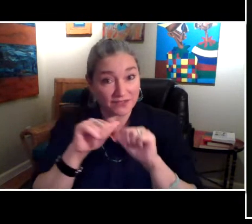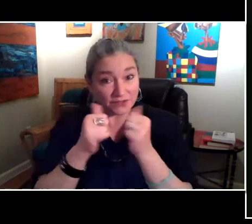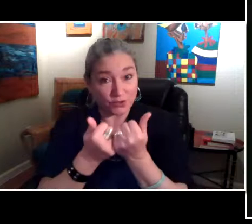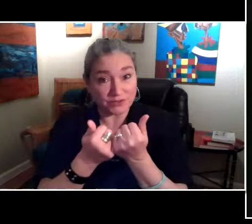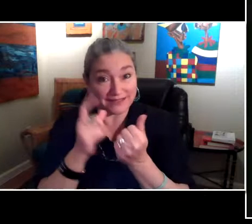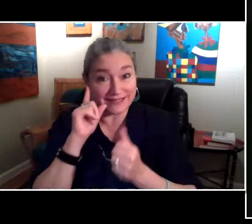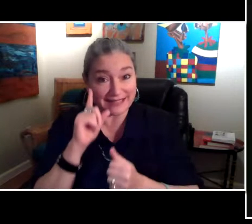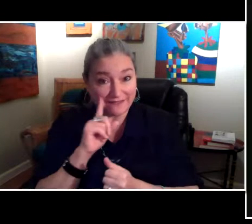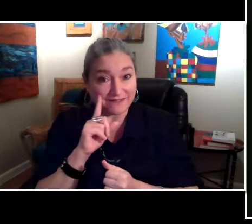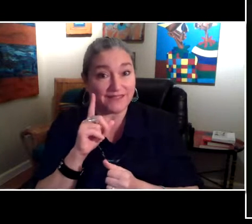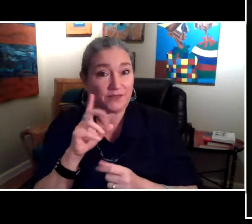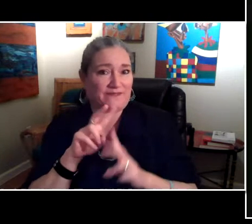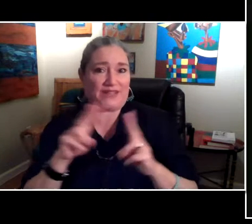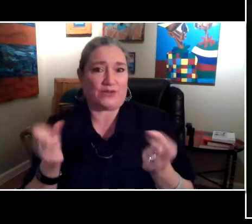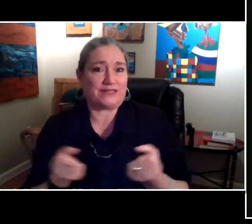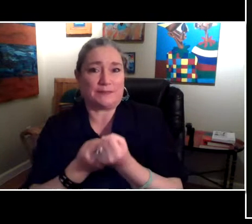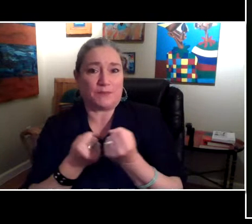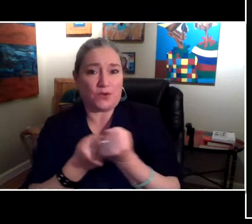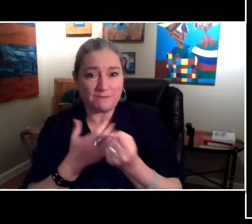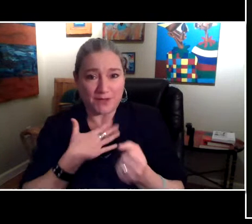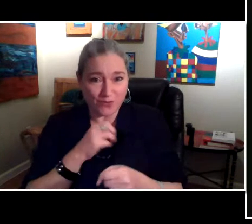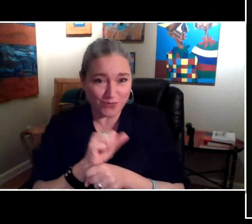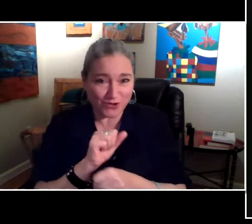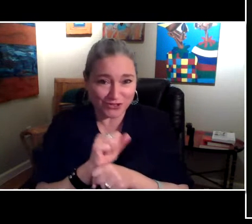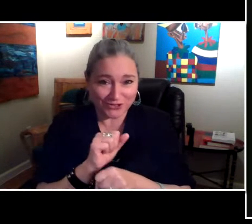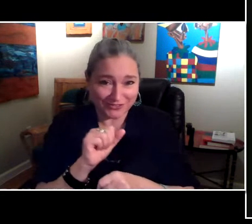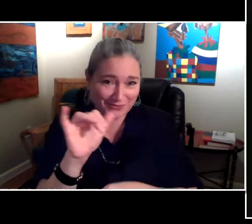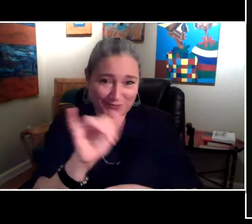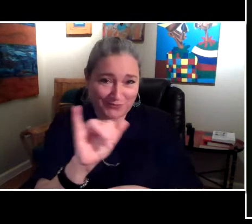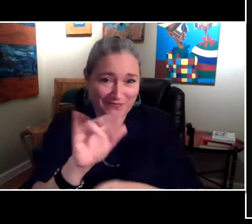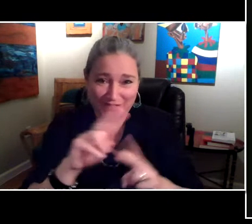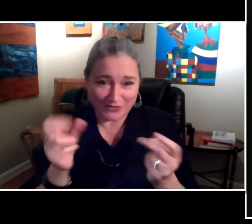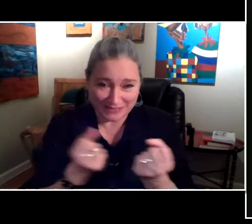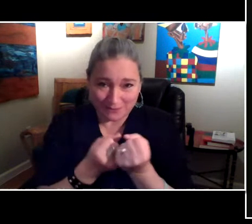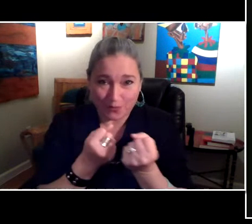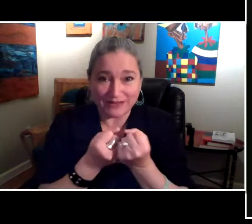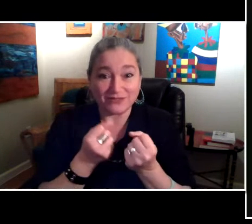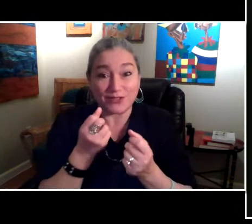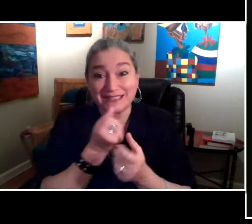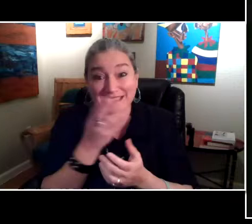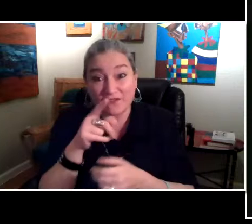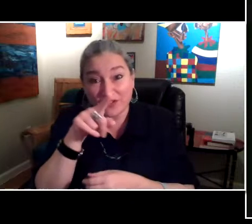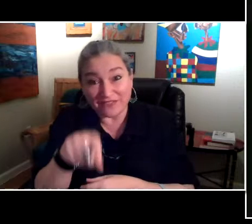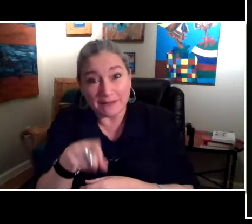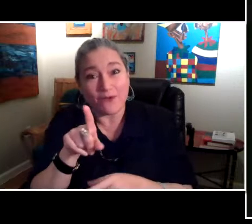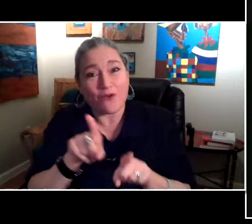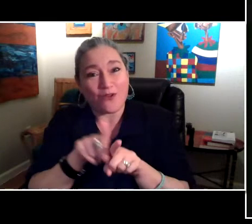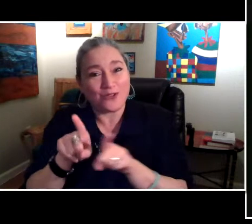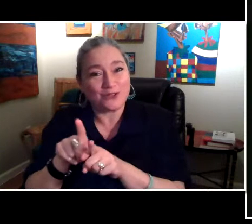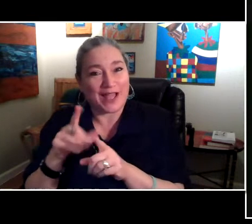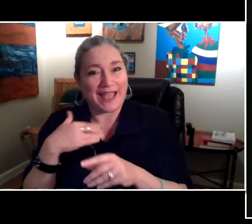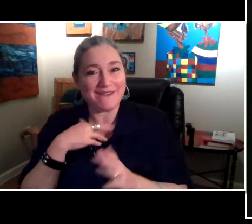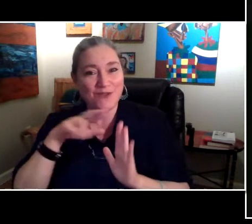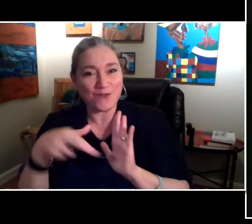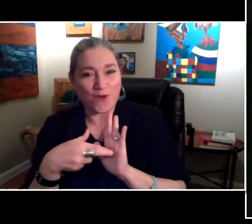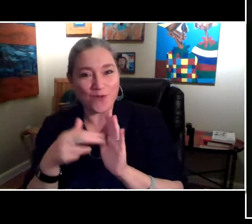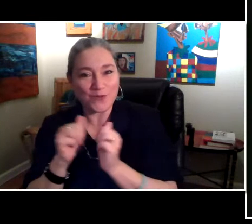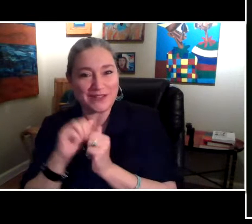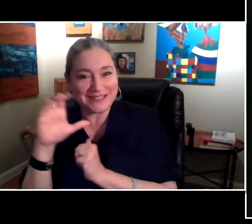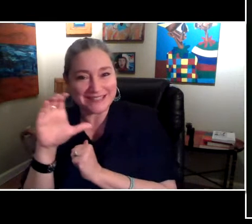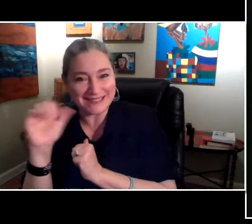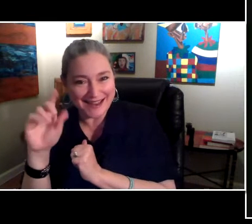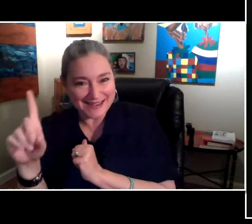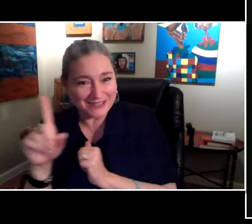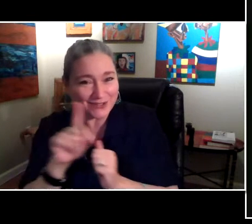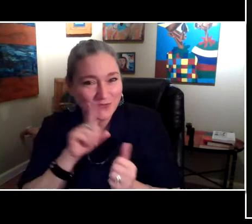us in this study. And with the California Association for the Deaf being very supportive as well, very